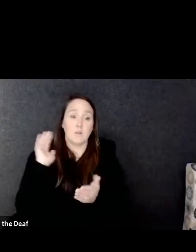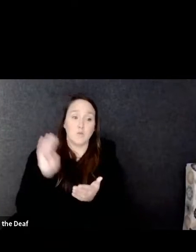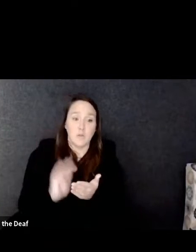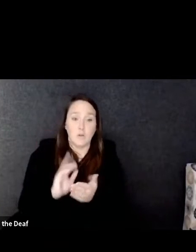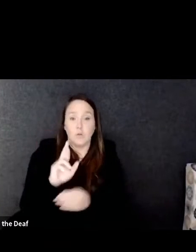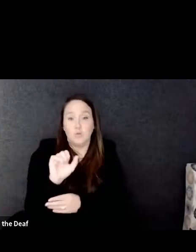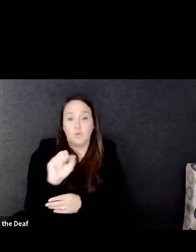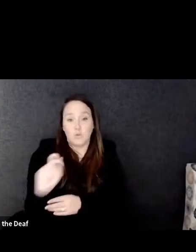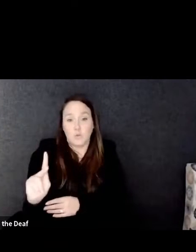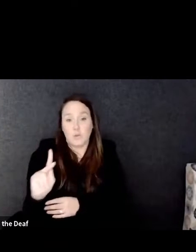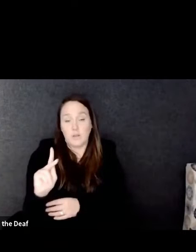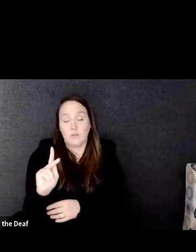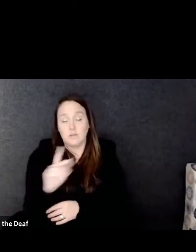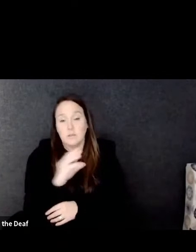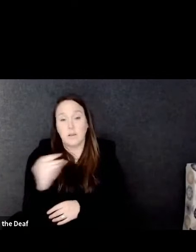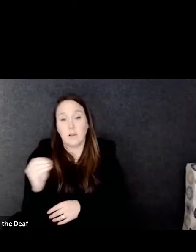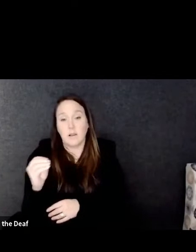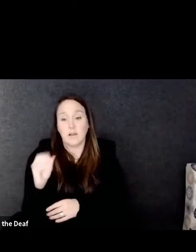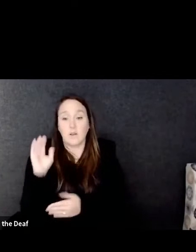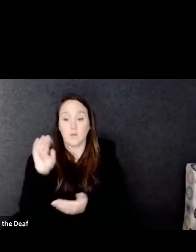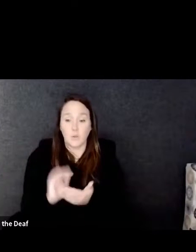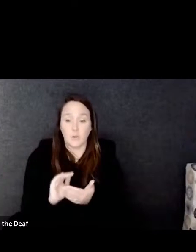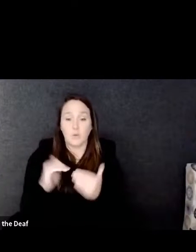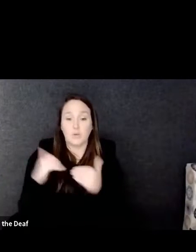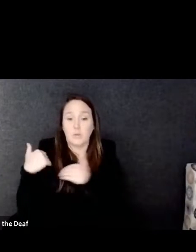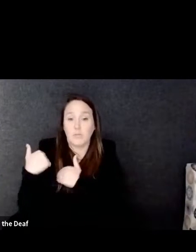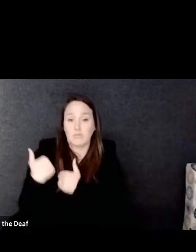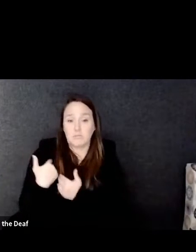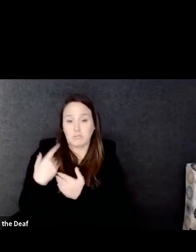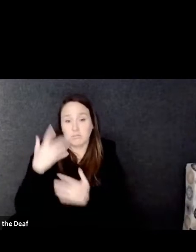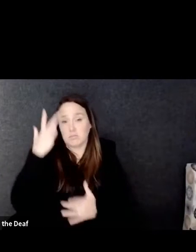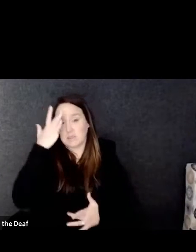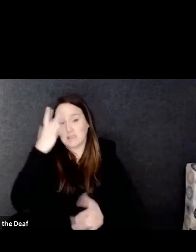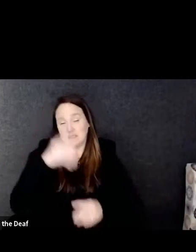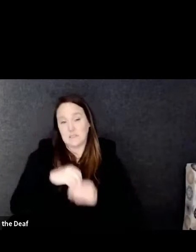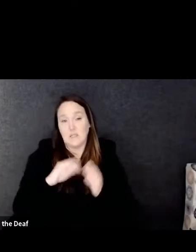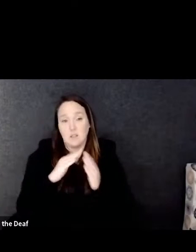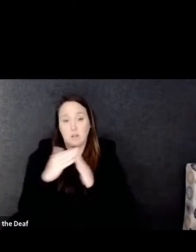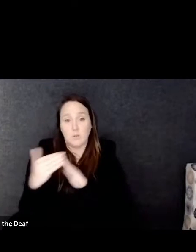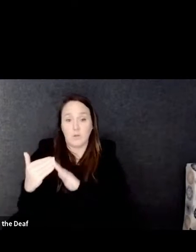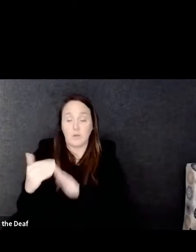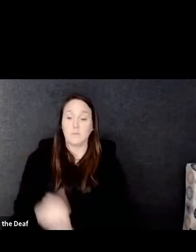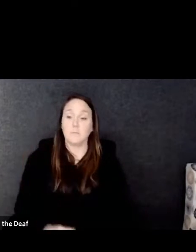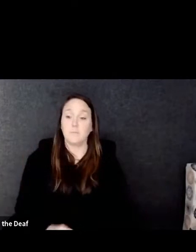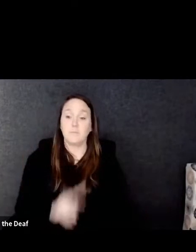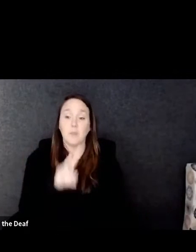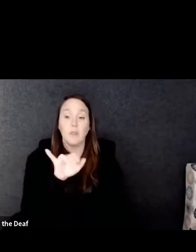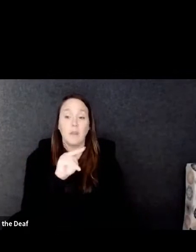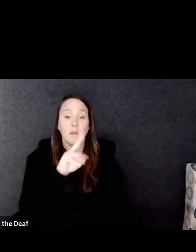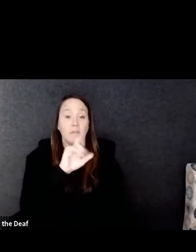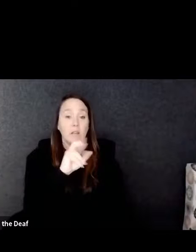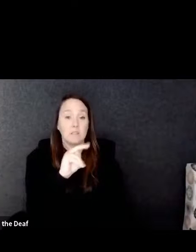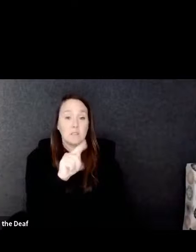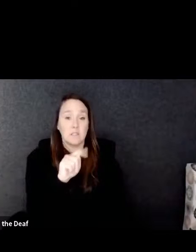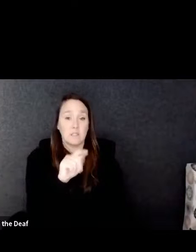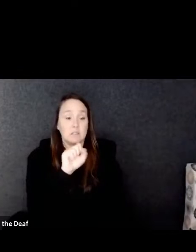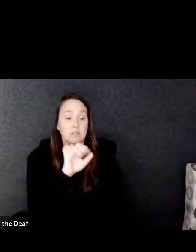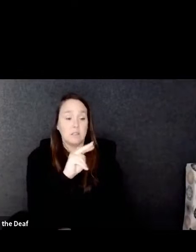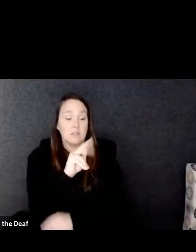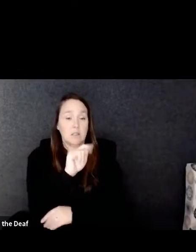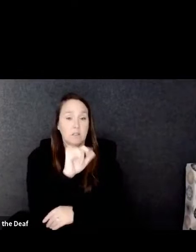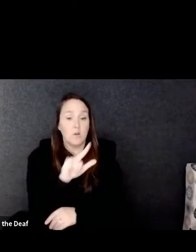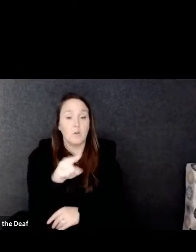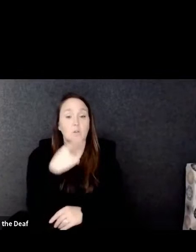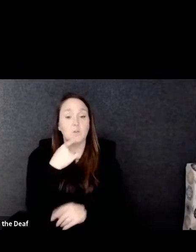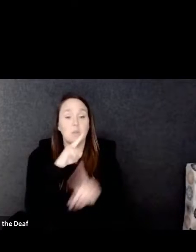risk and reduce the burden of disease throughout our community. From Vincent with the Sentinel, you said that in testing